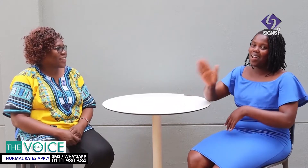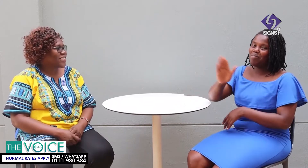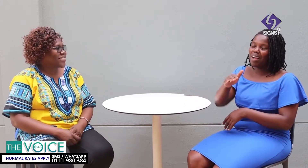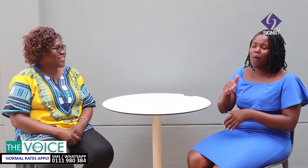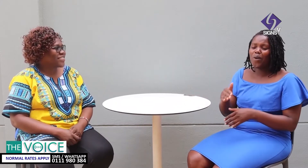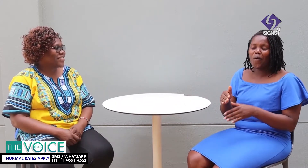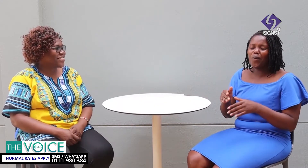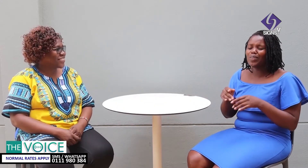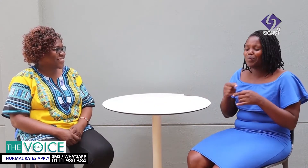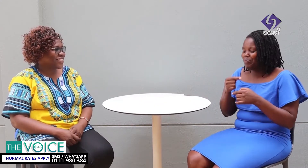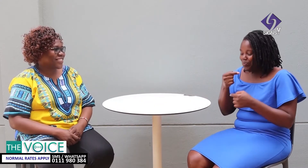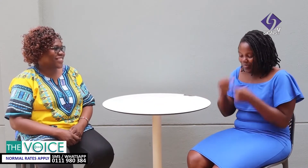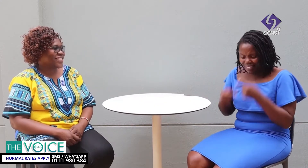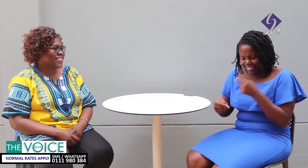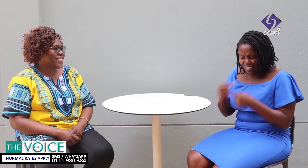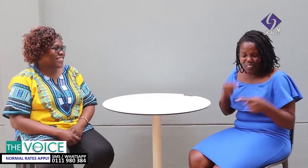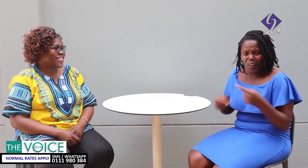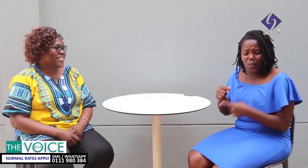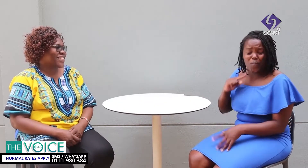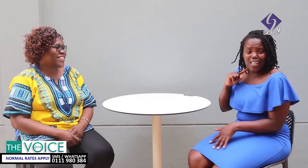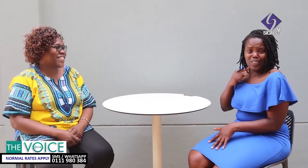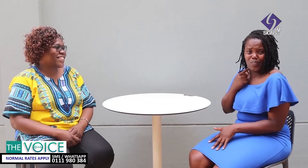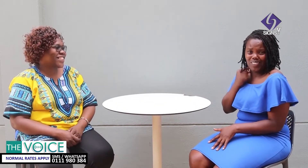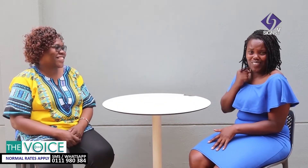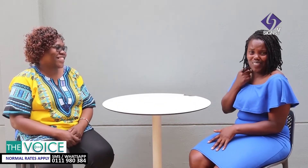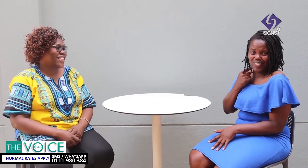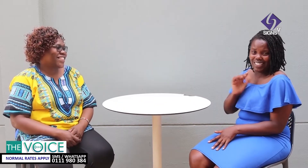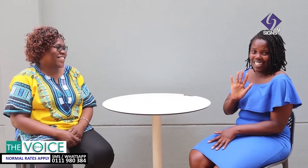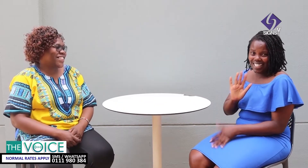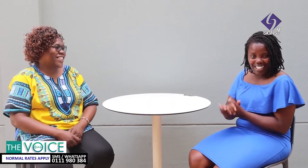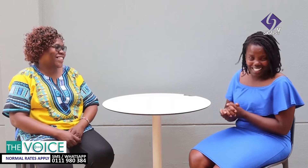Welcome back. We'll continue with the sweet story.